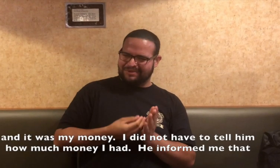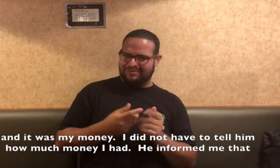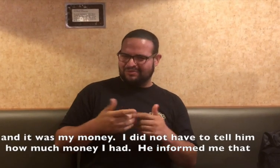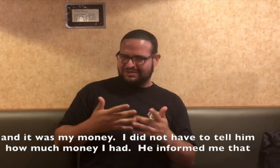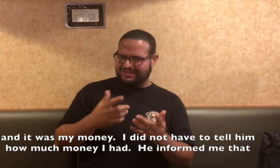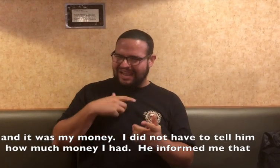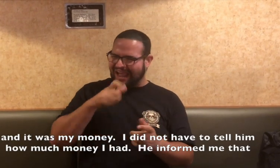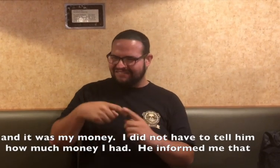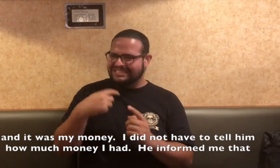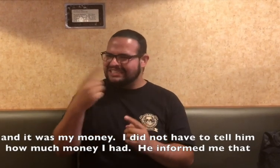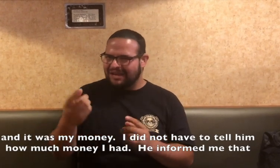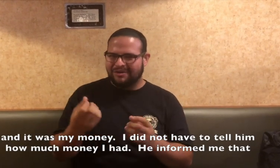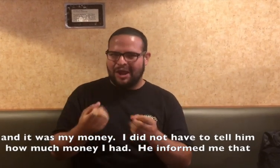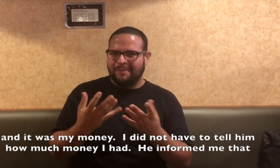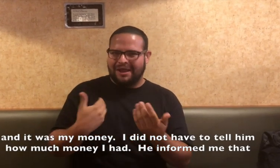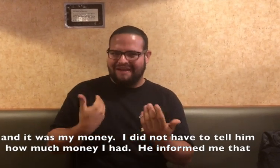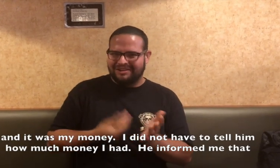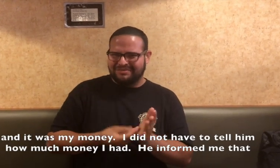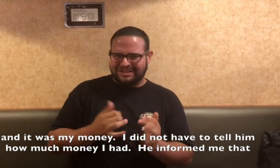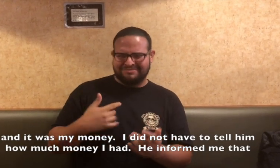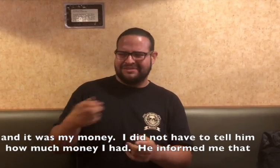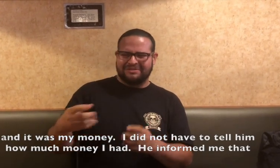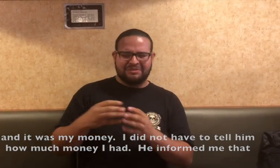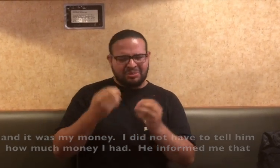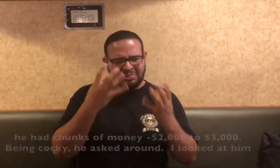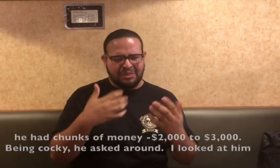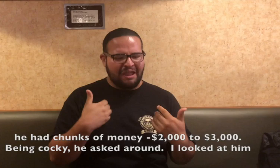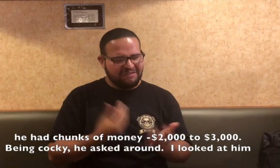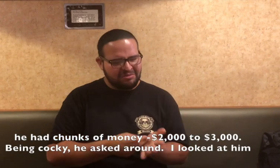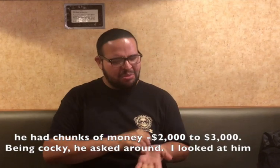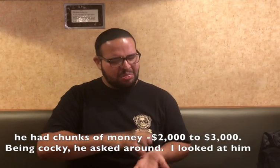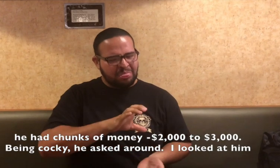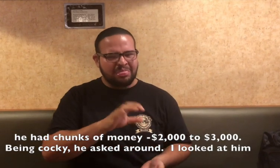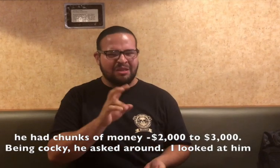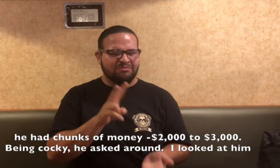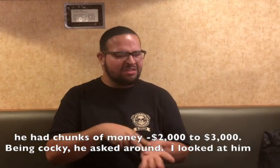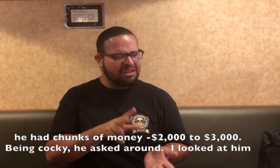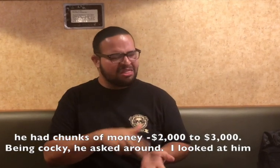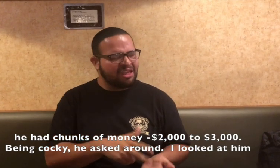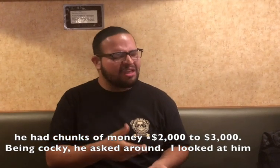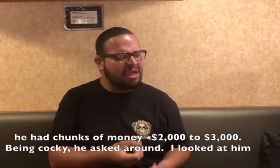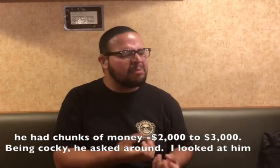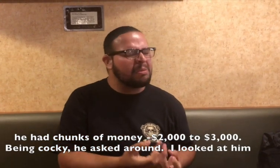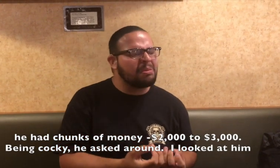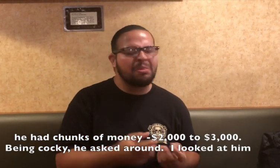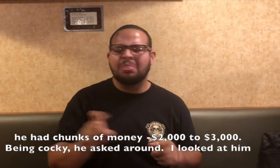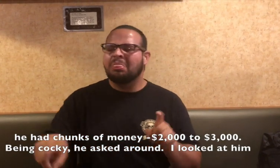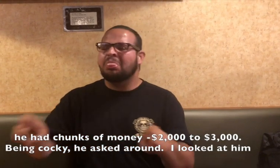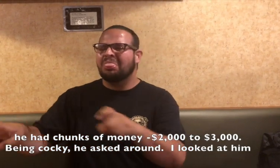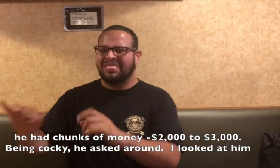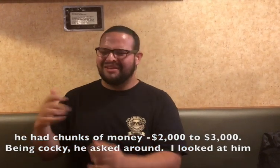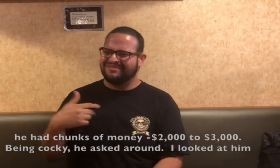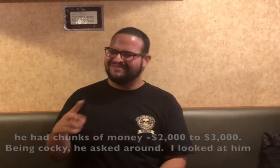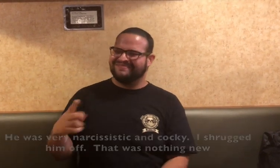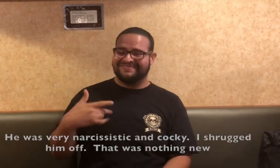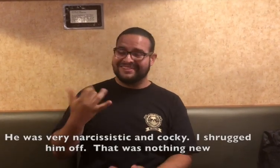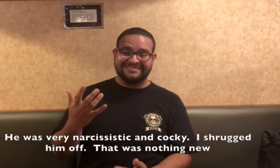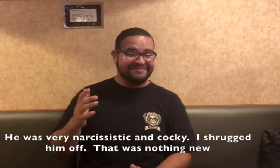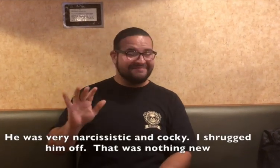your business, and it was about my money. And I didn't tell him how much I had, but he has big chunks of money, like 2,000 or 3,000, being cocky and messed